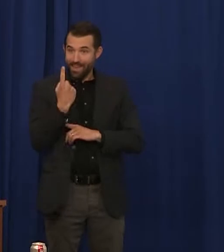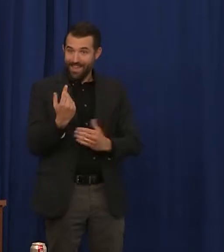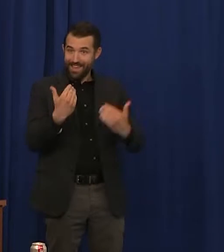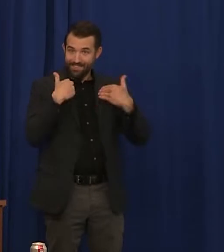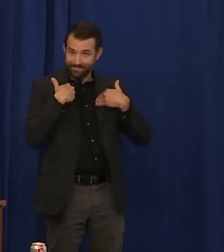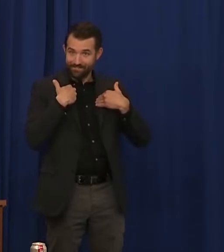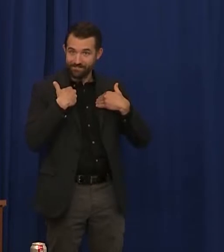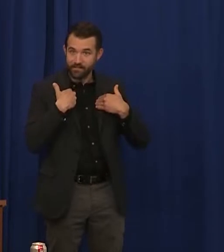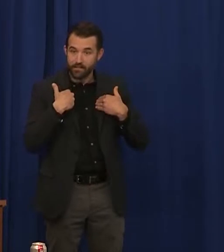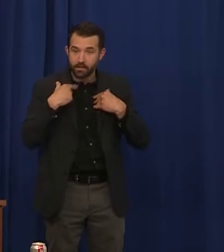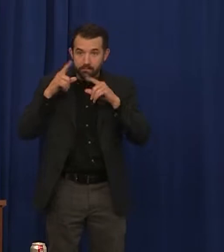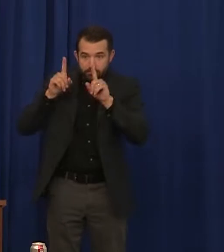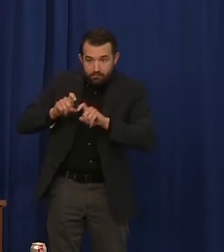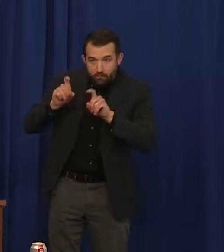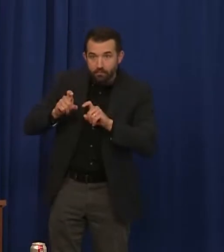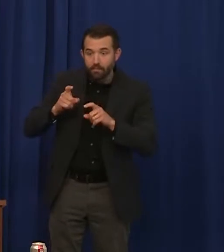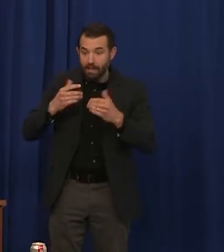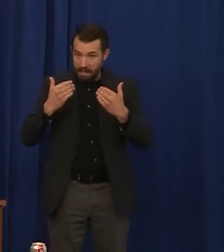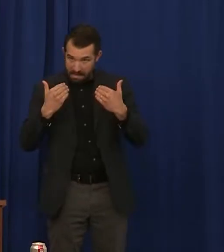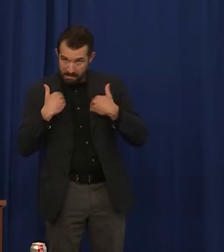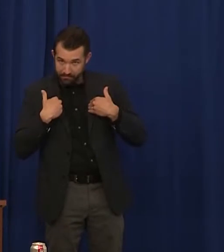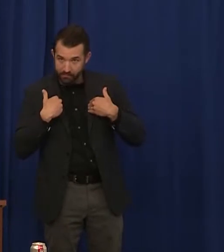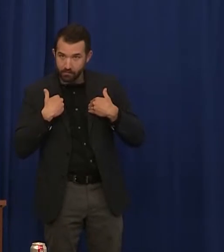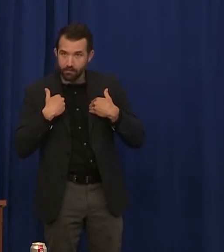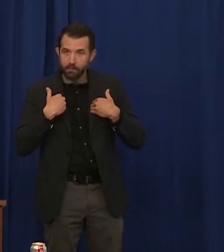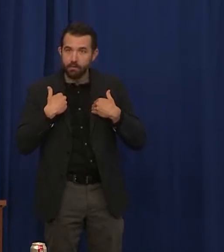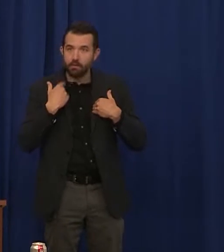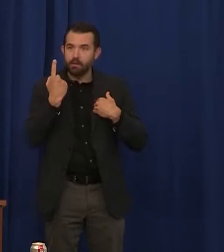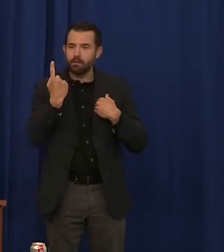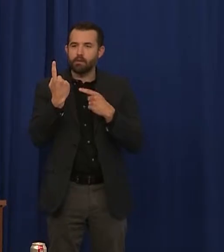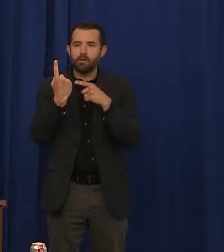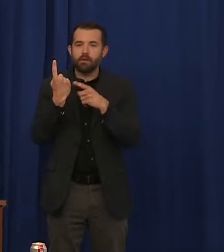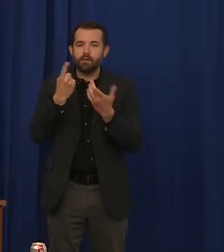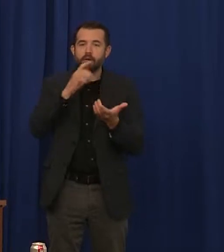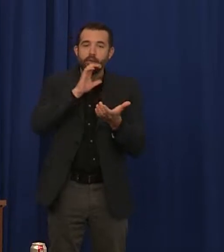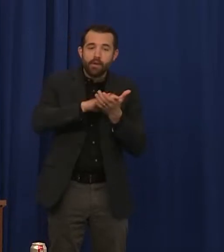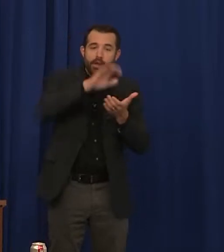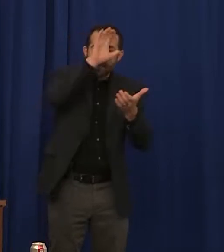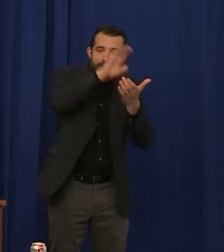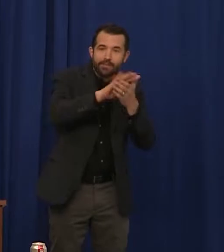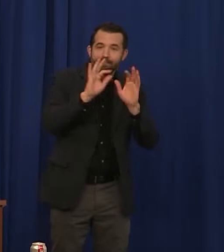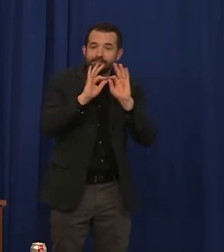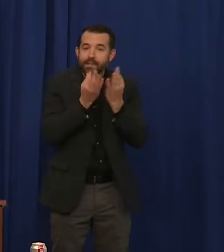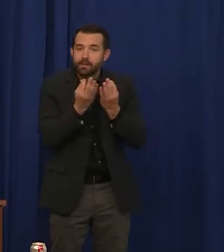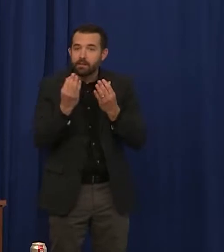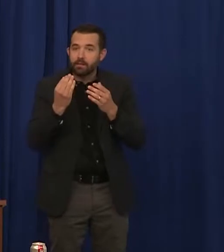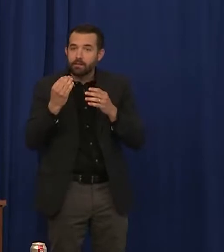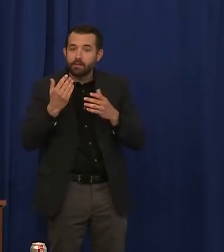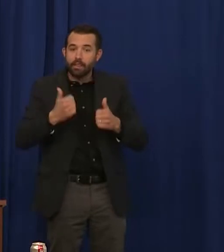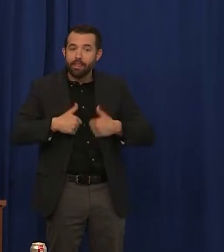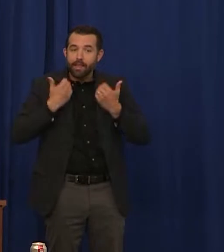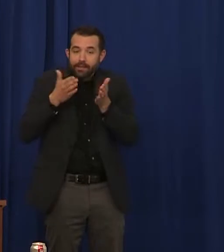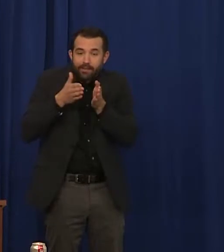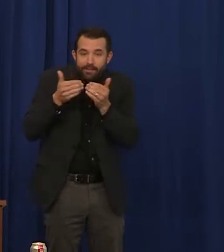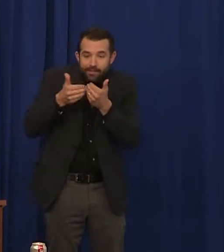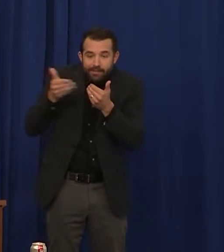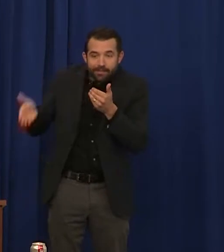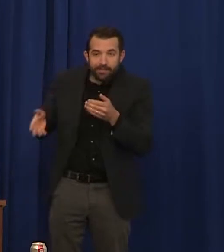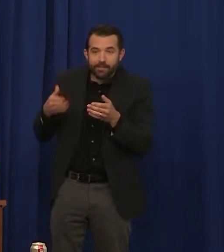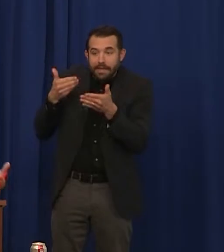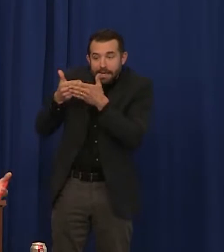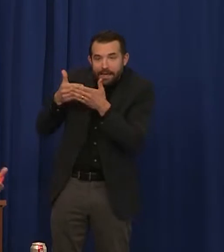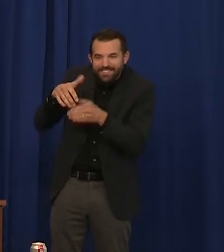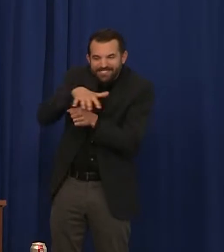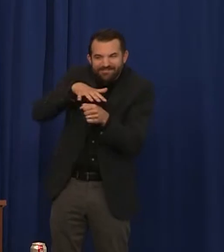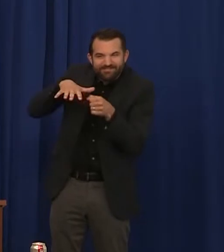be the spouse of somebody who has a laboratory confirmed diagnosis of COVID-19. If that spouse